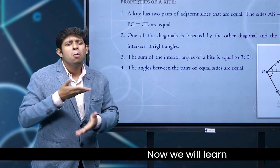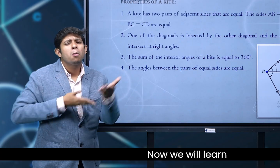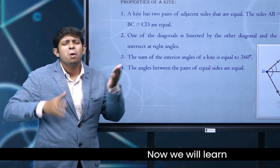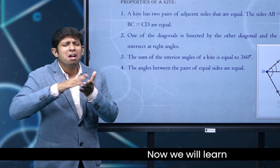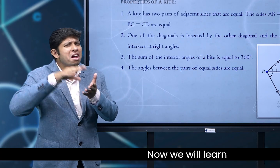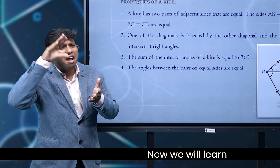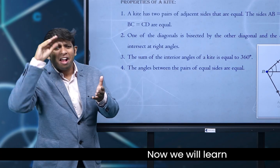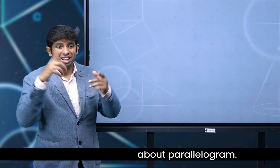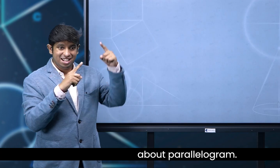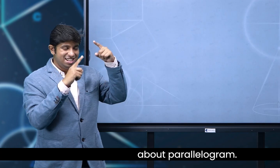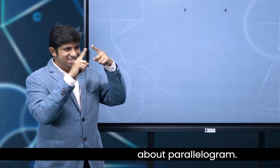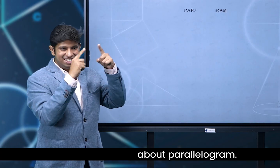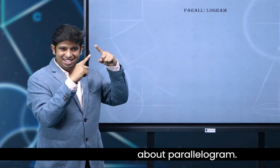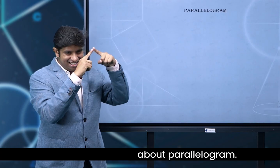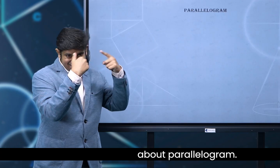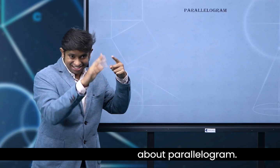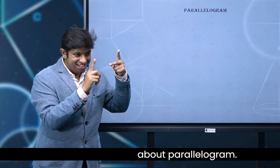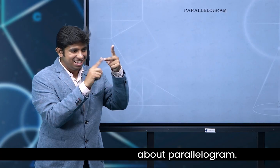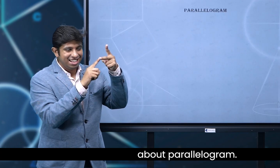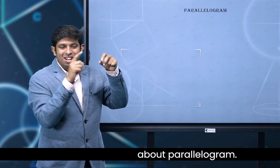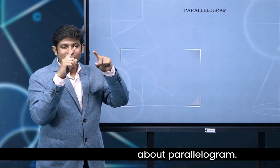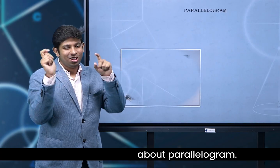Now we will learn about parallelogram.